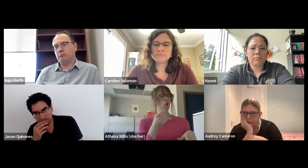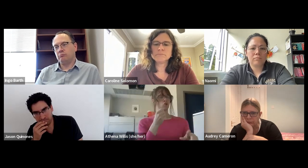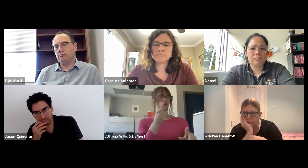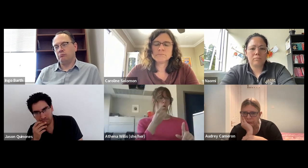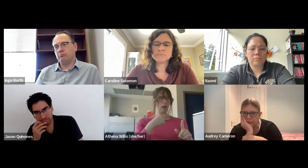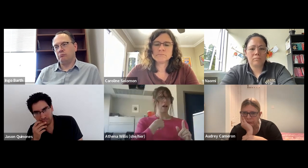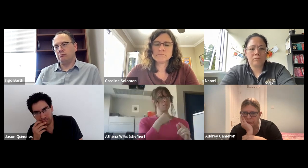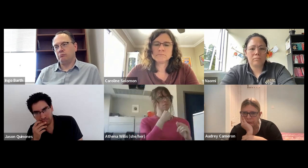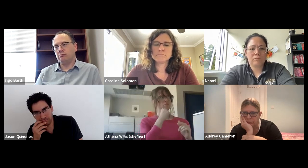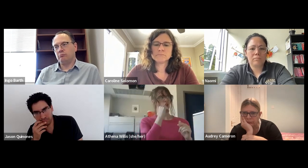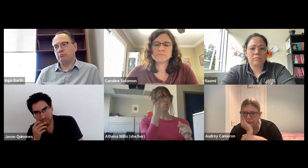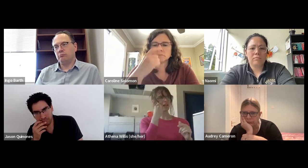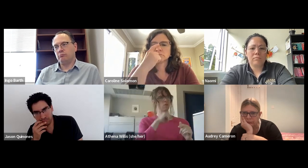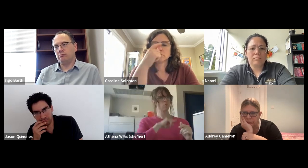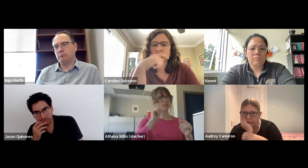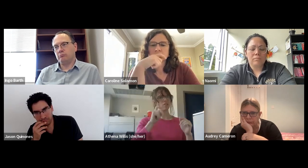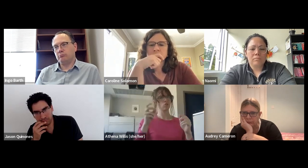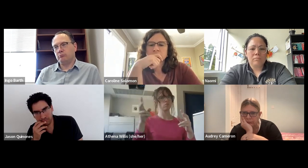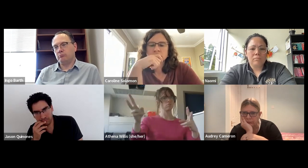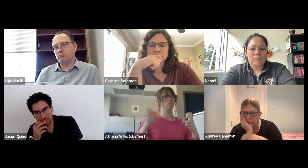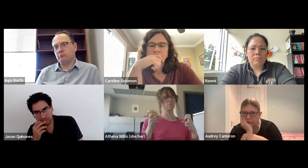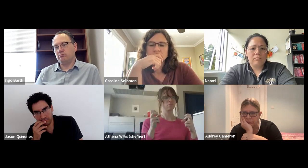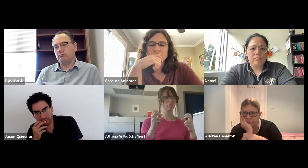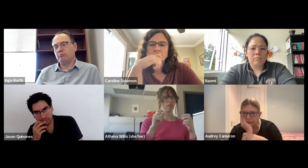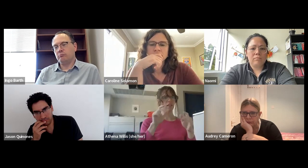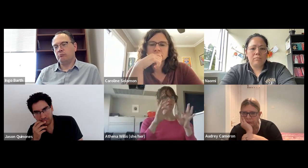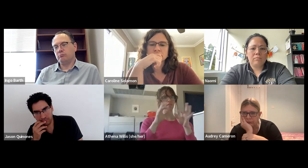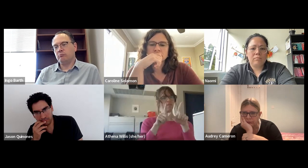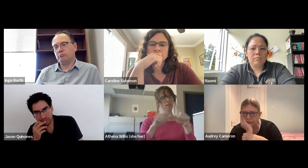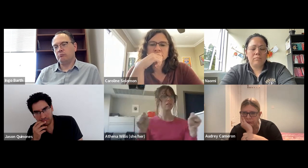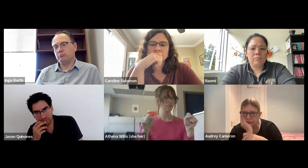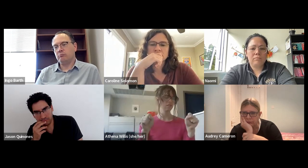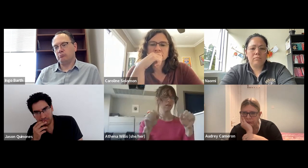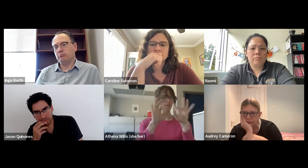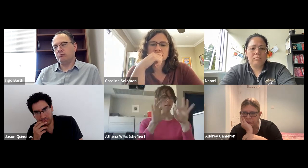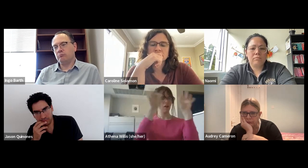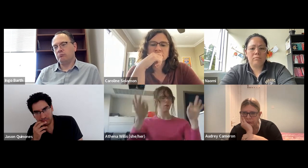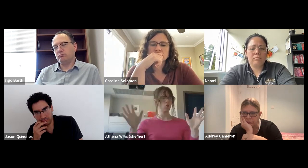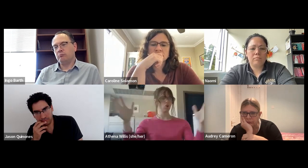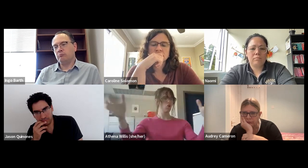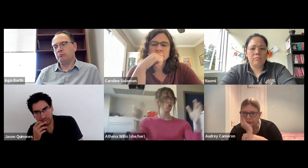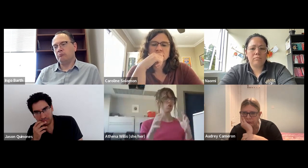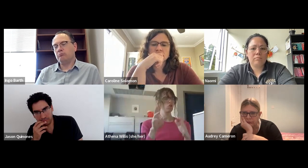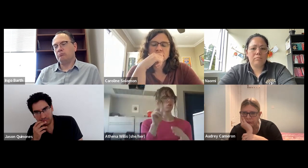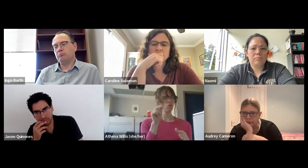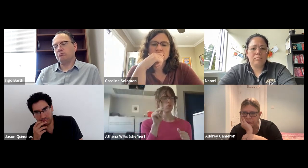better fitting what people need. And so I don't think that we need to take the linguistics